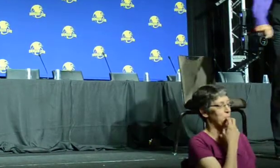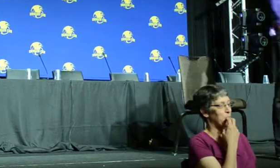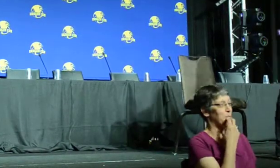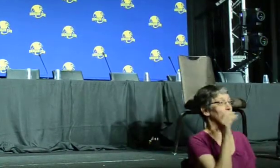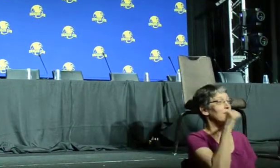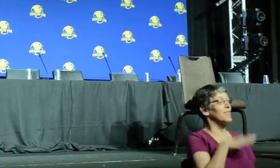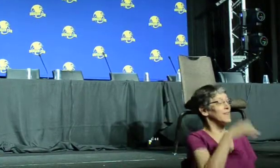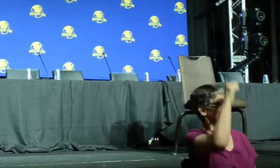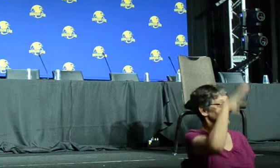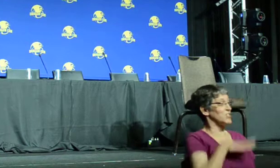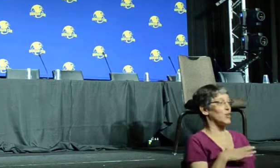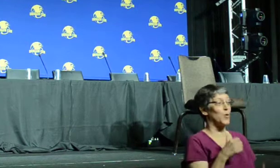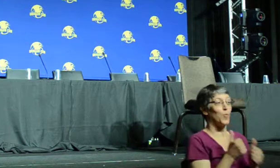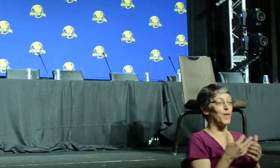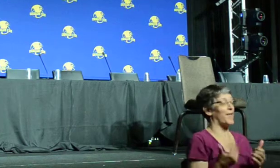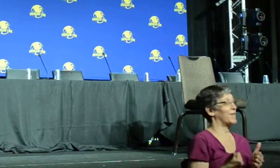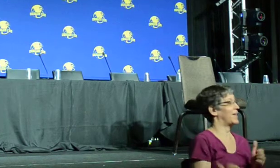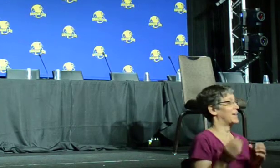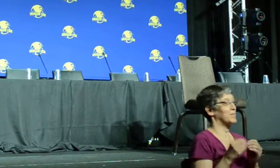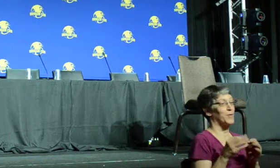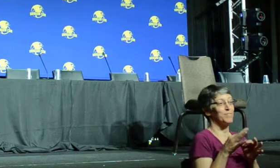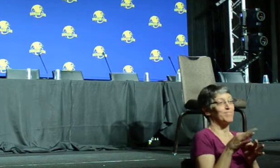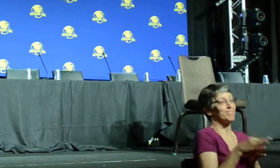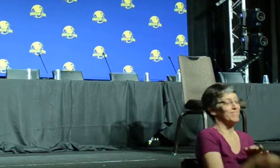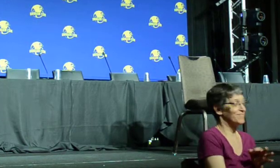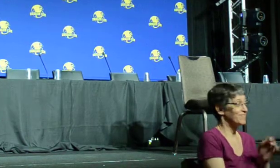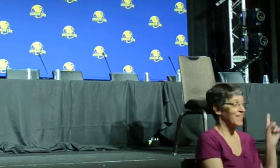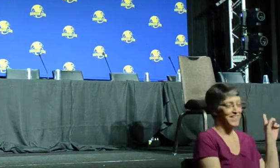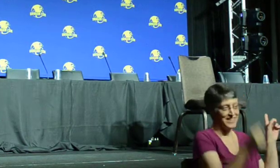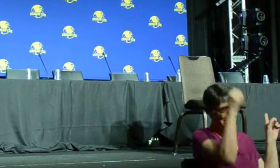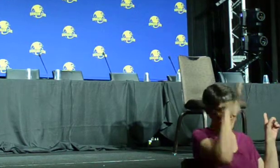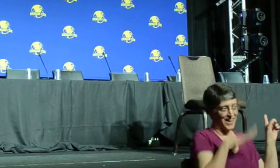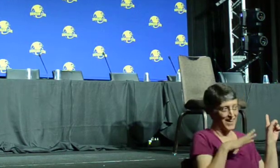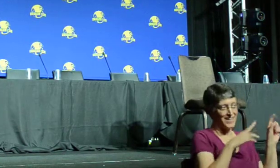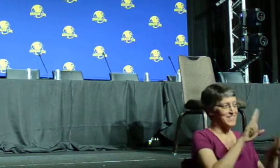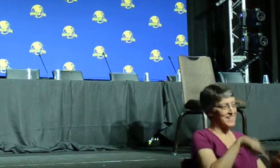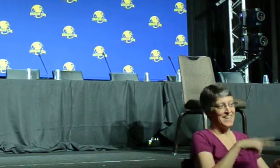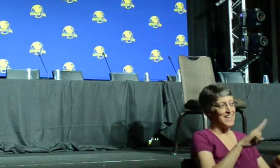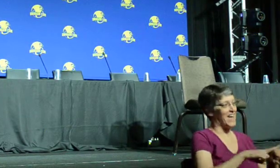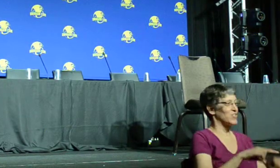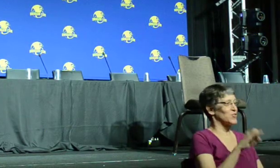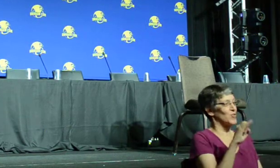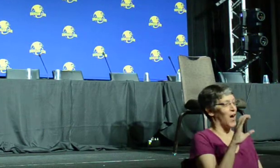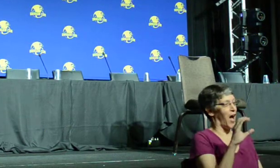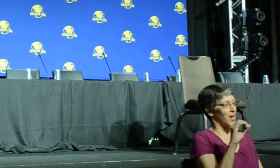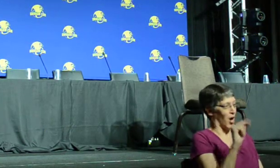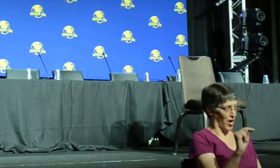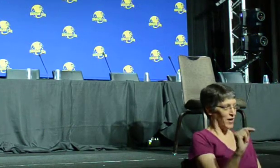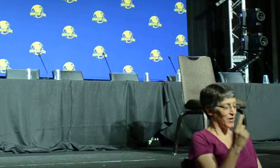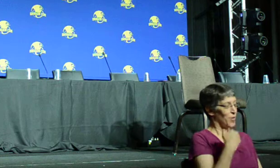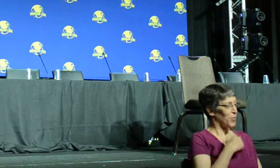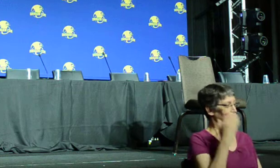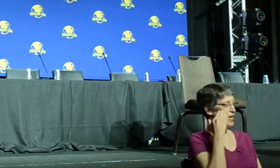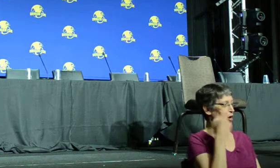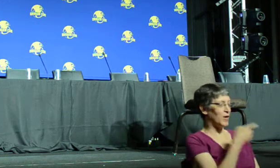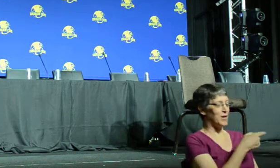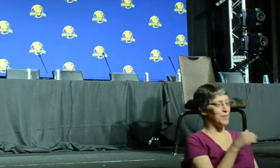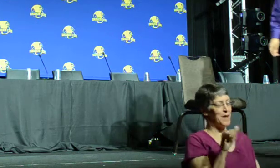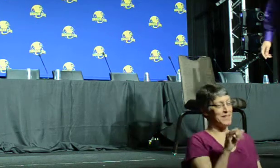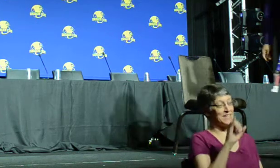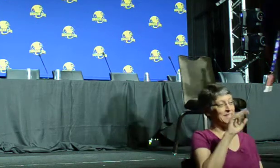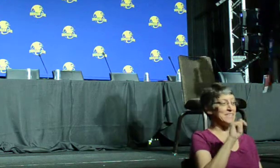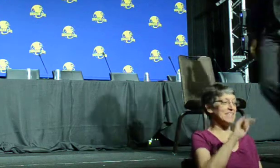Ladies and gentlemen, without any further ado, this guy is a national icon. We know him not just as